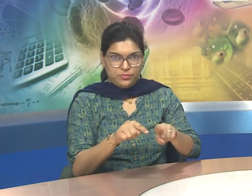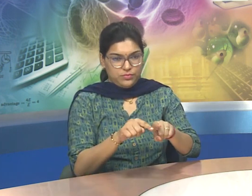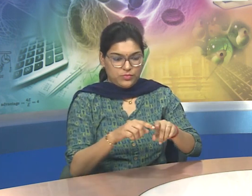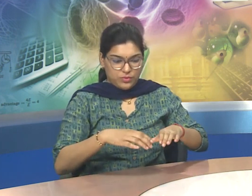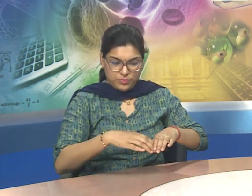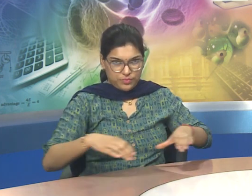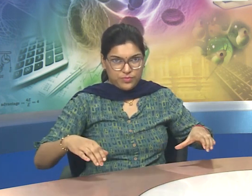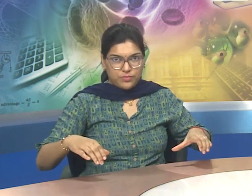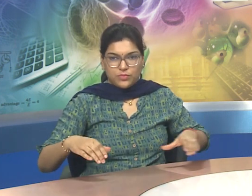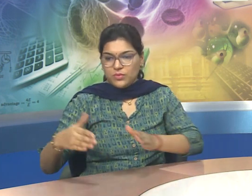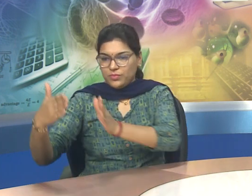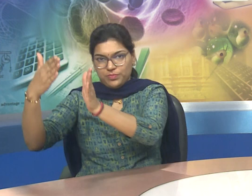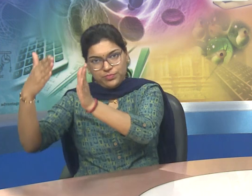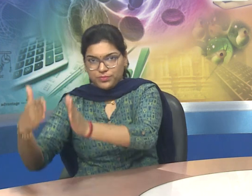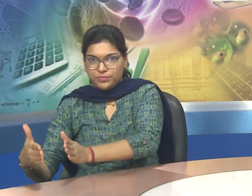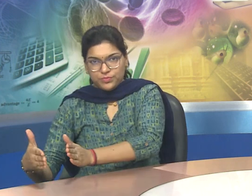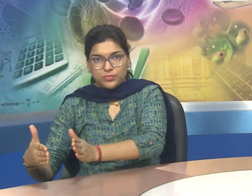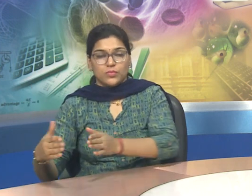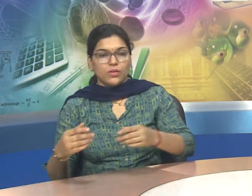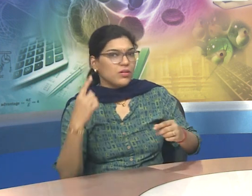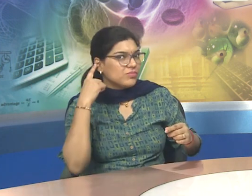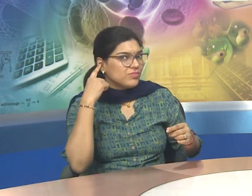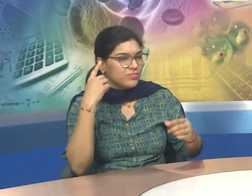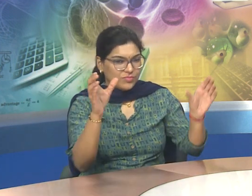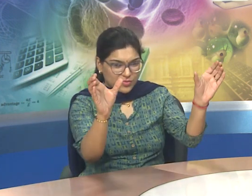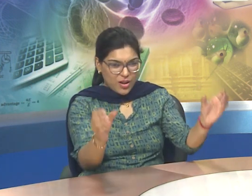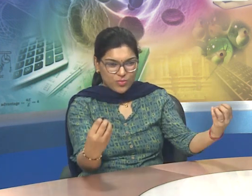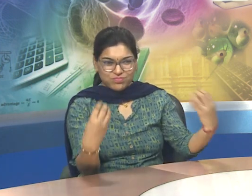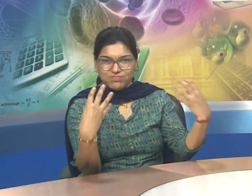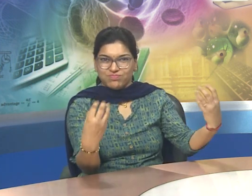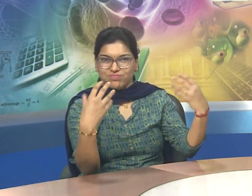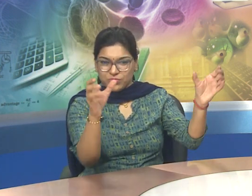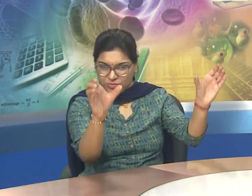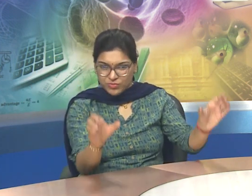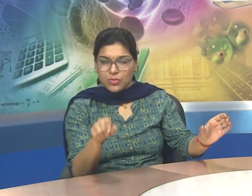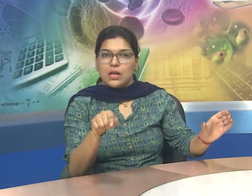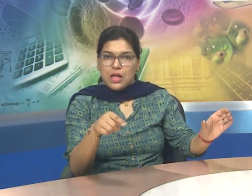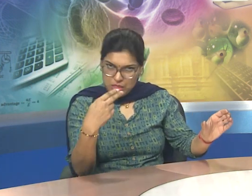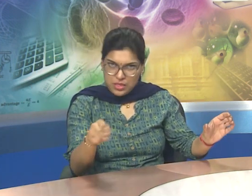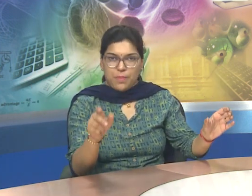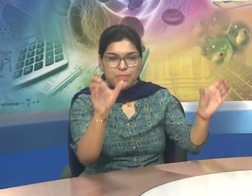is speaker. It is attached along with the computer